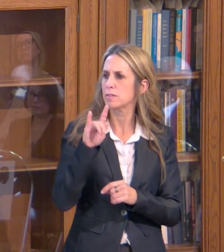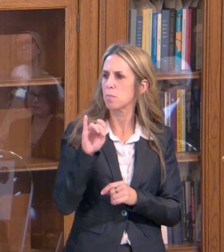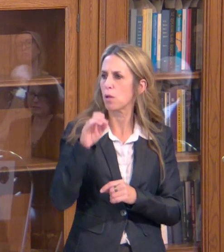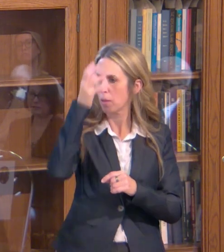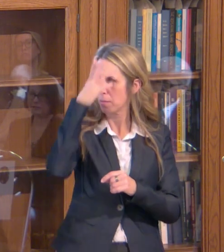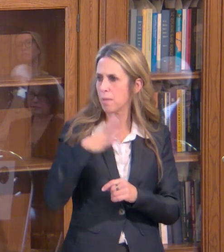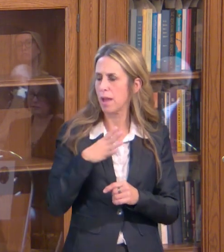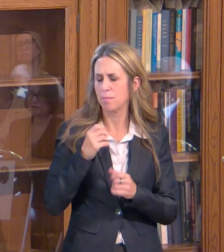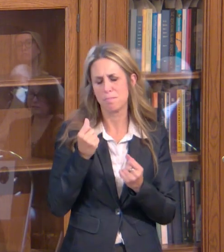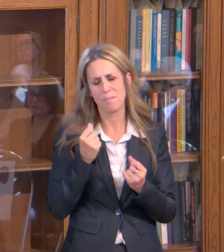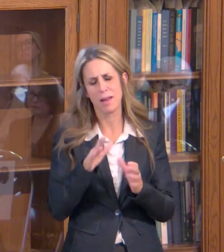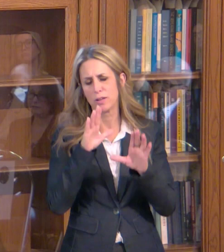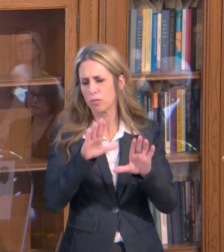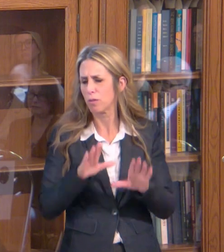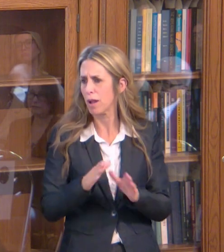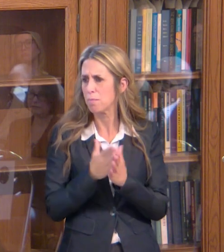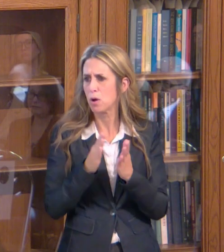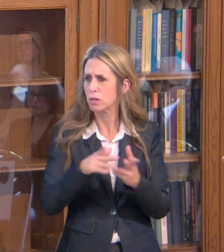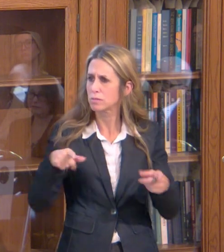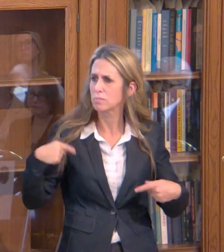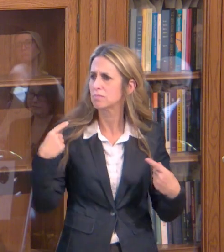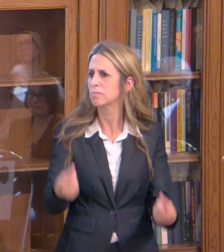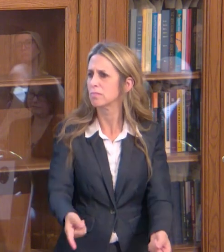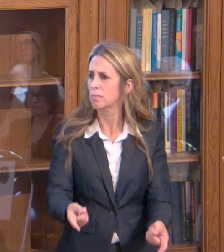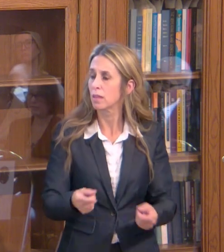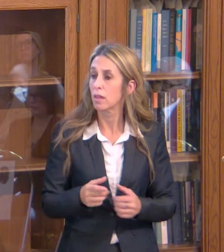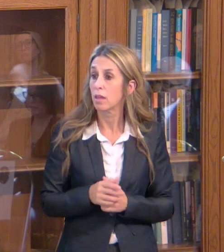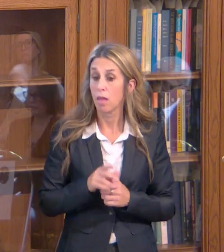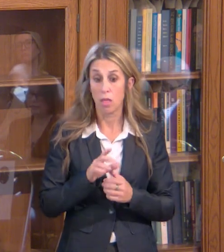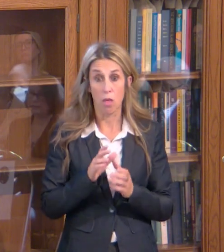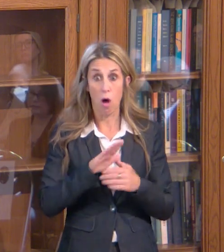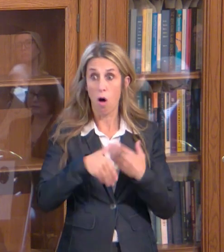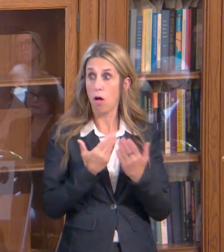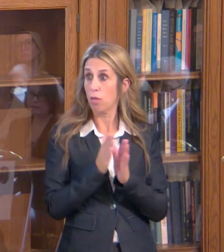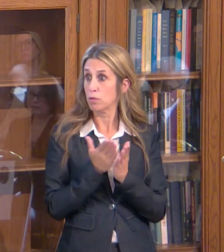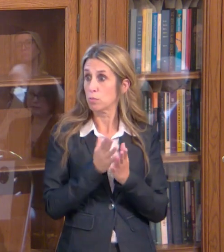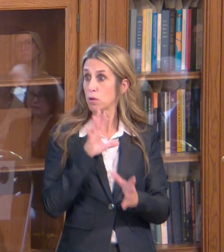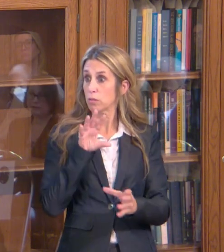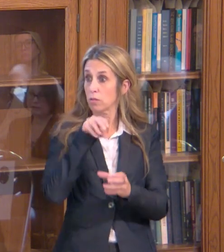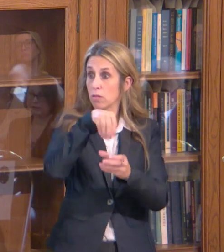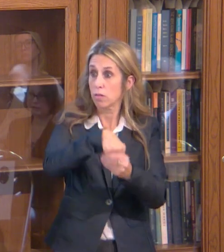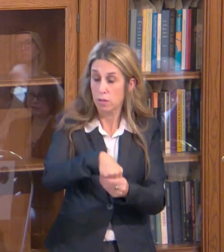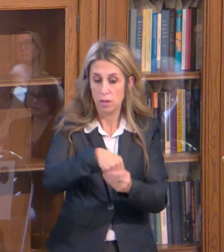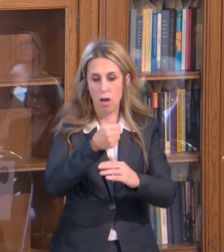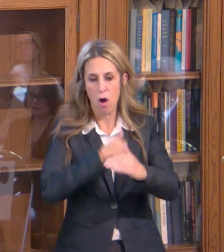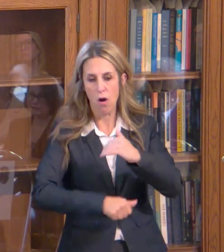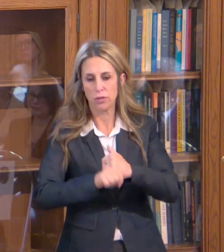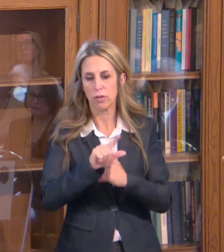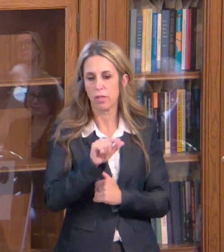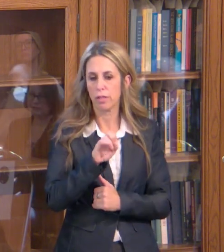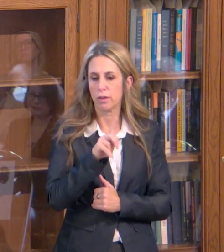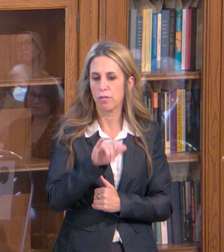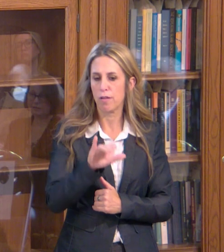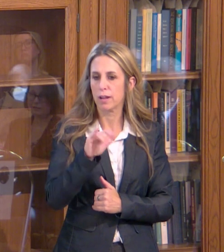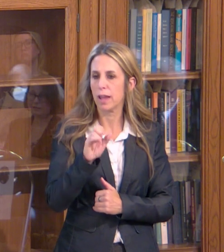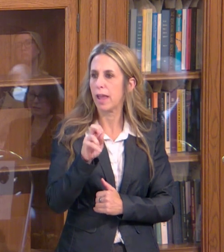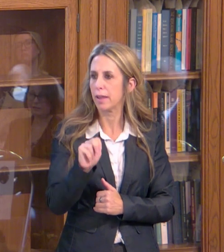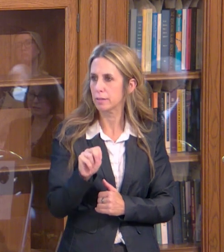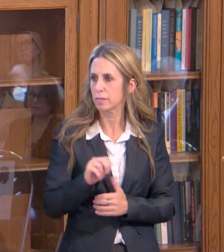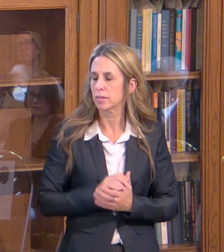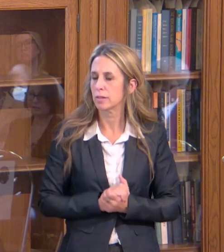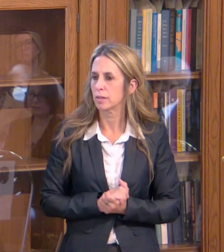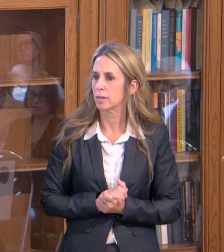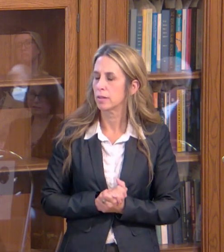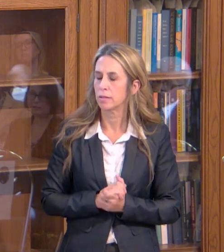time books that get to be included in What's called the literary Cannon and